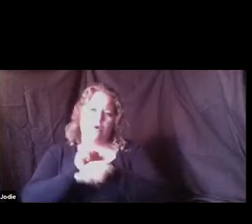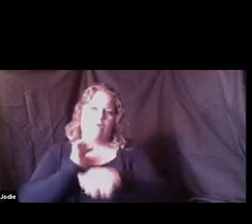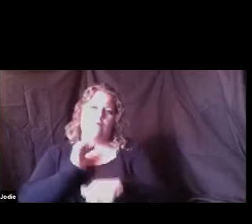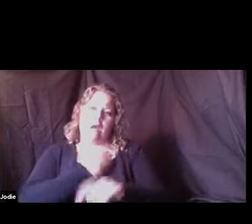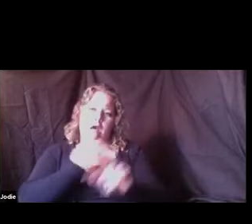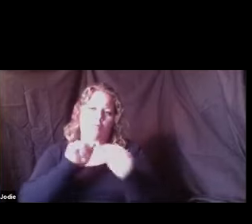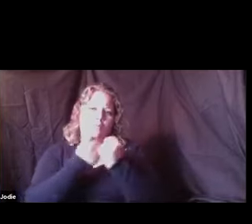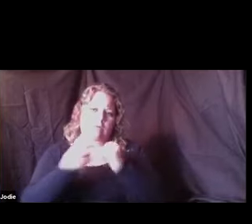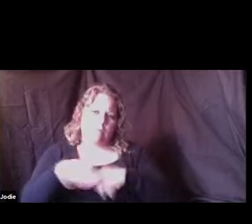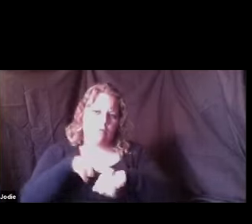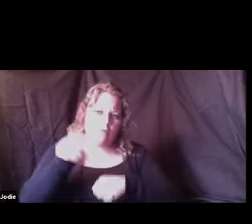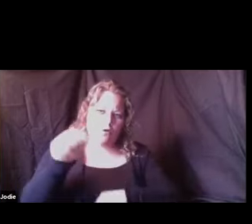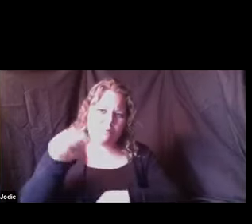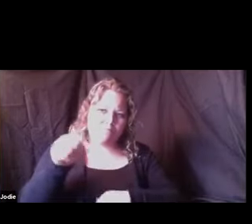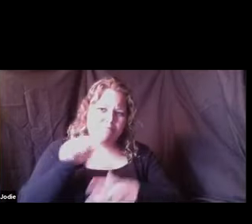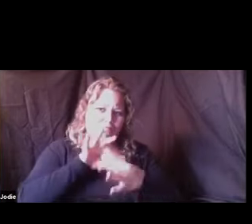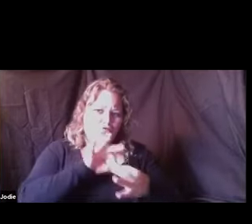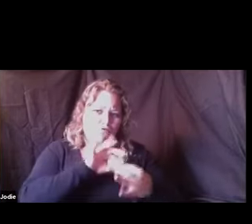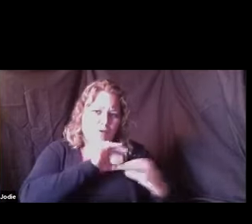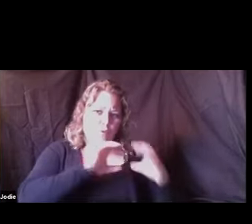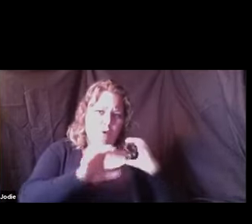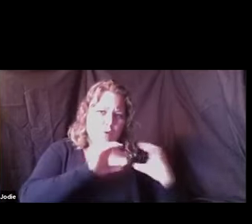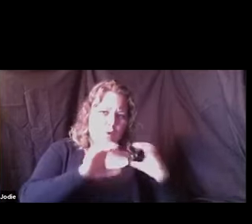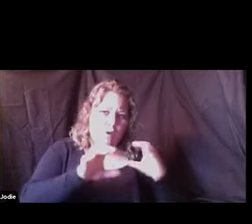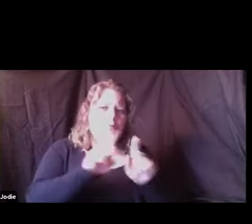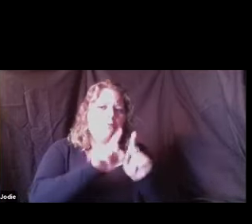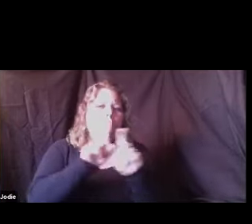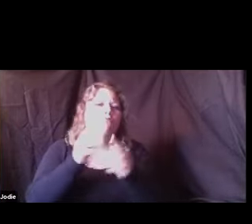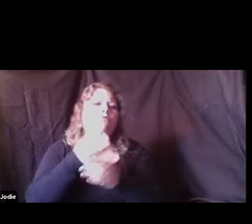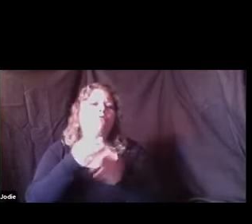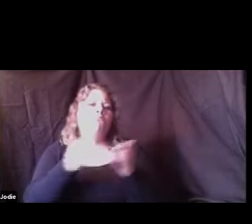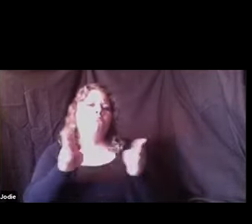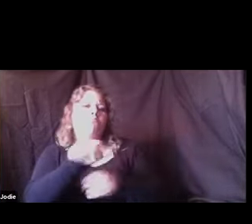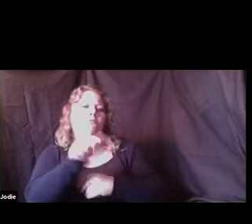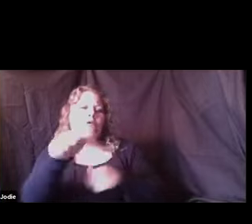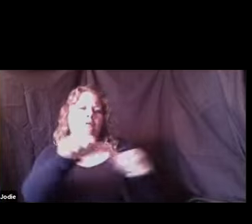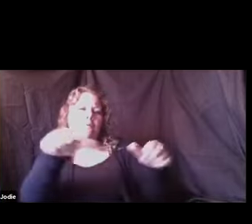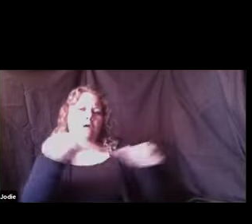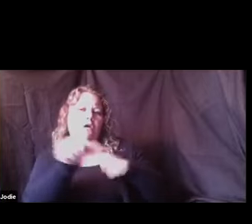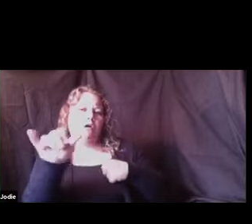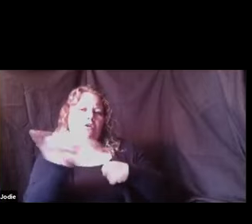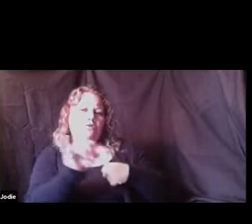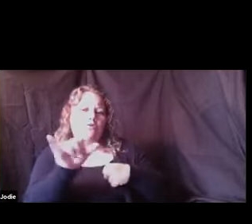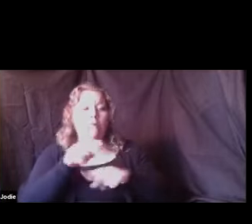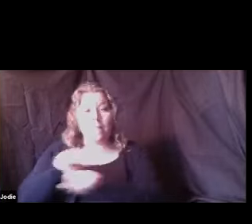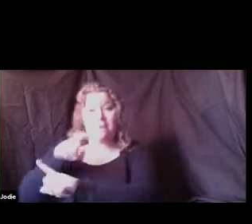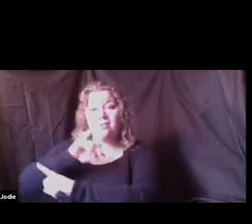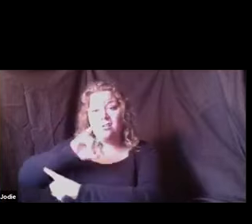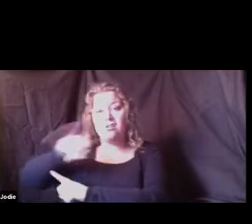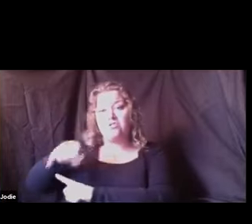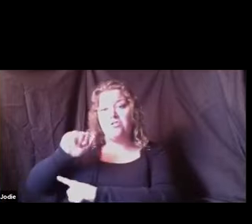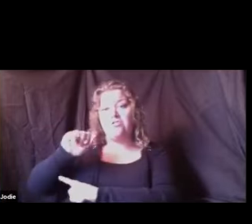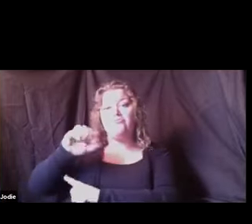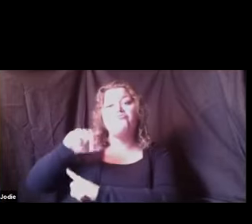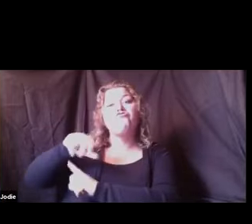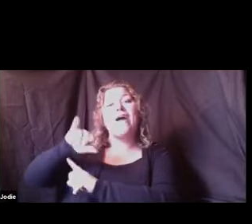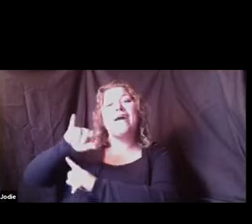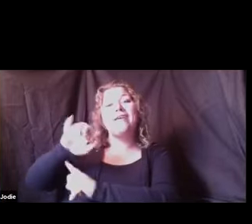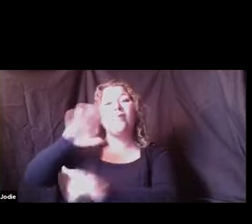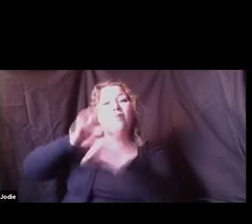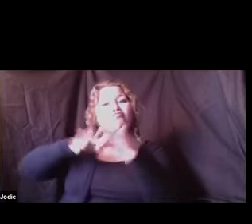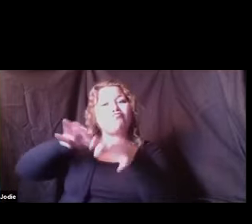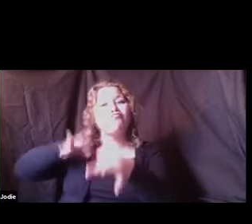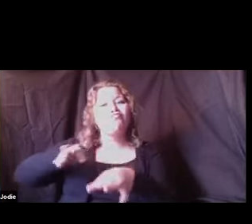the communication side and other areas. But Jackie will show us the dashboard and take us through the tabs and help